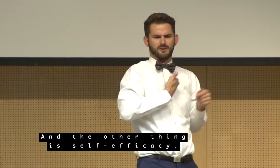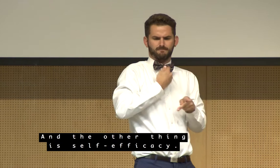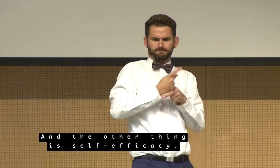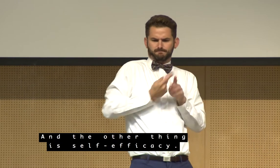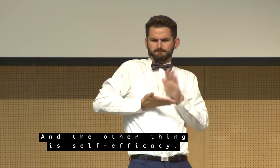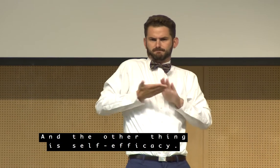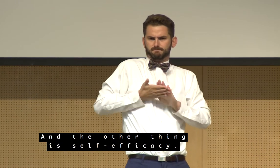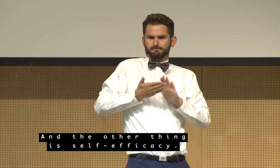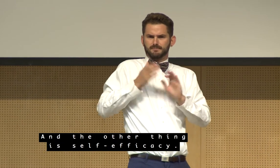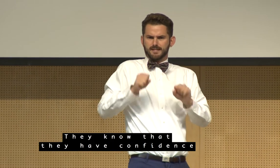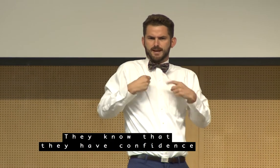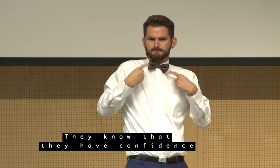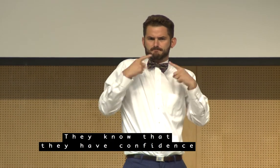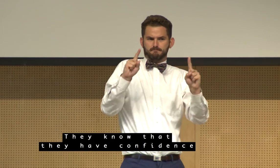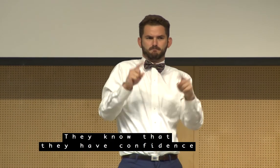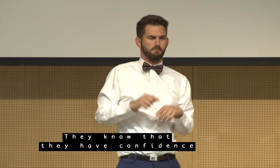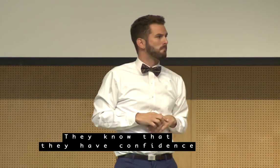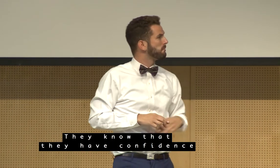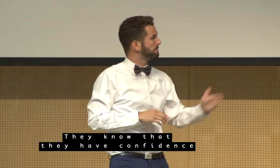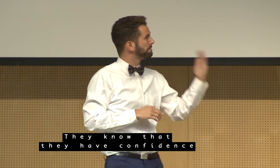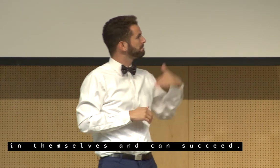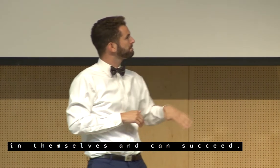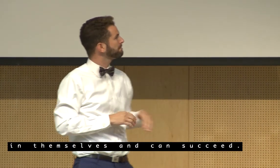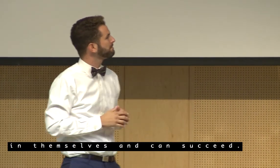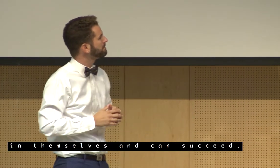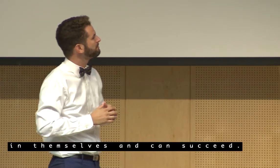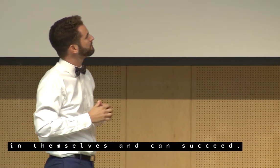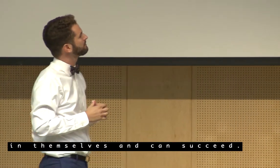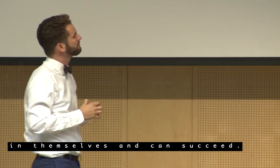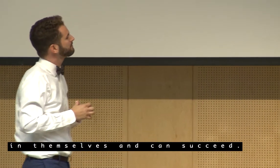is self-efficacy. They know that they have confidence in themselves and can succeed.